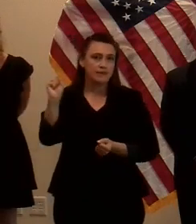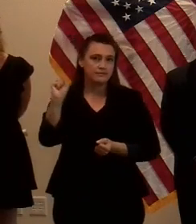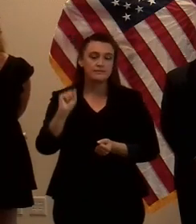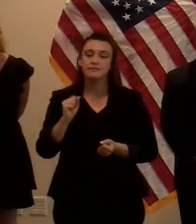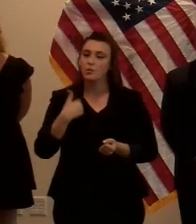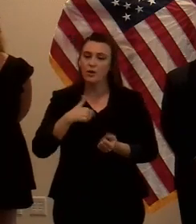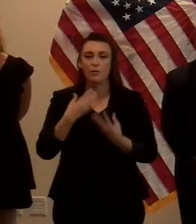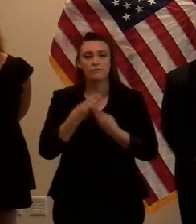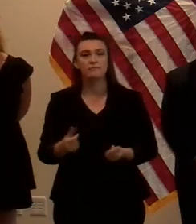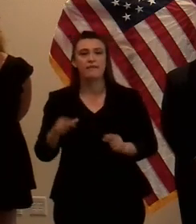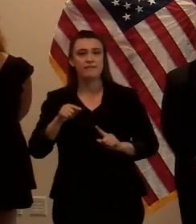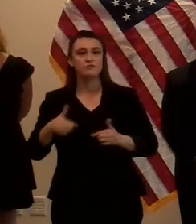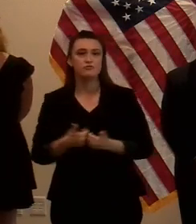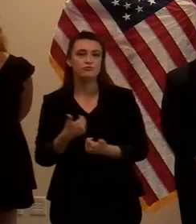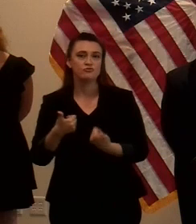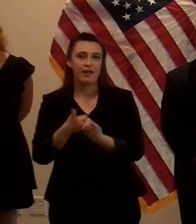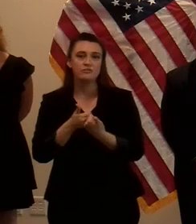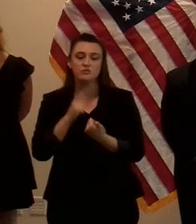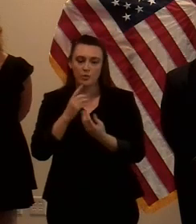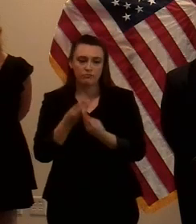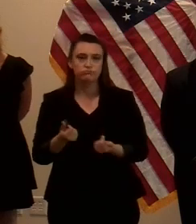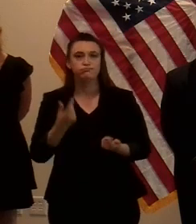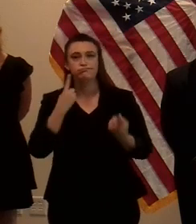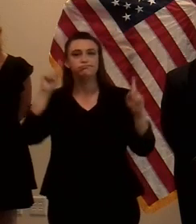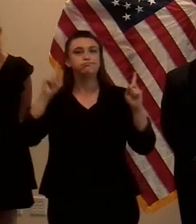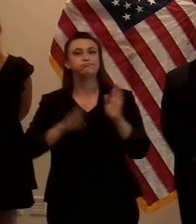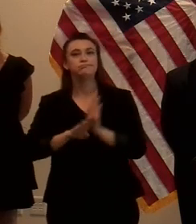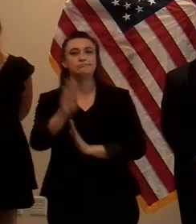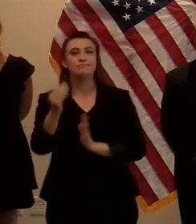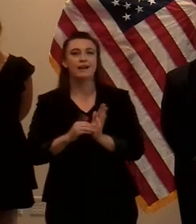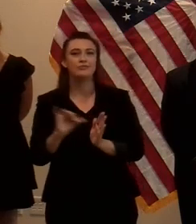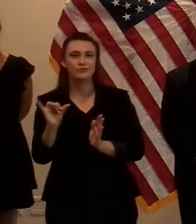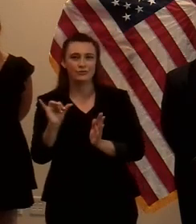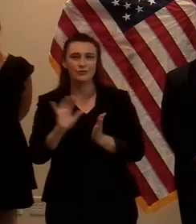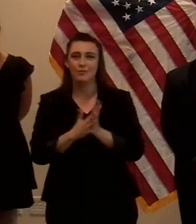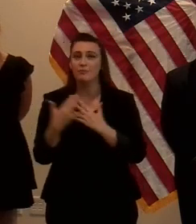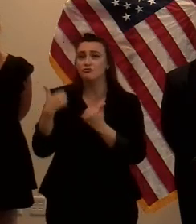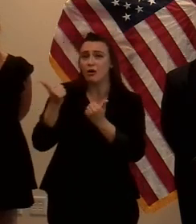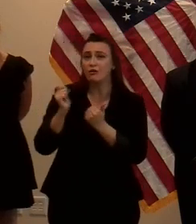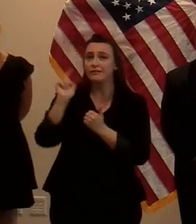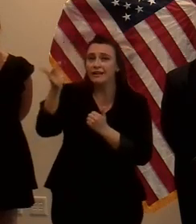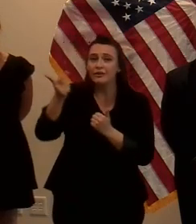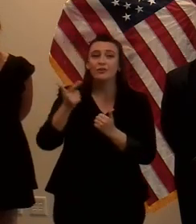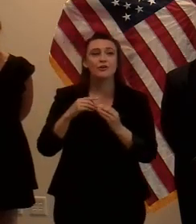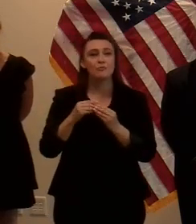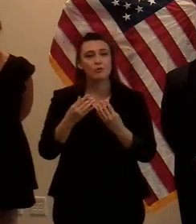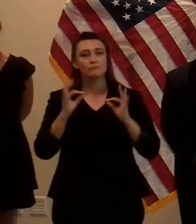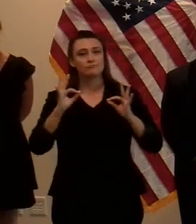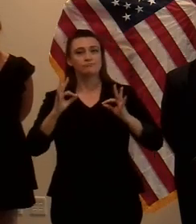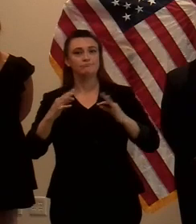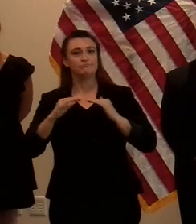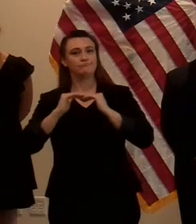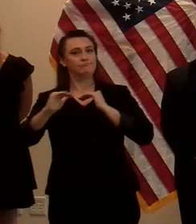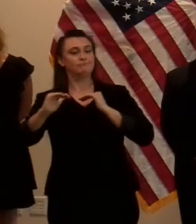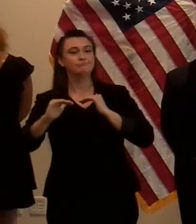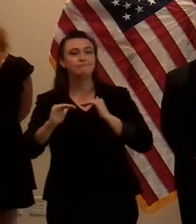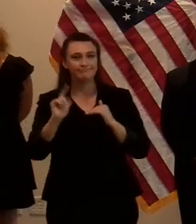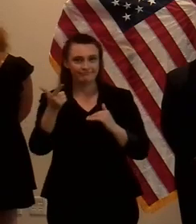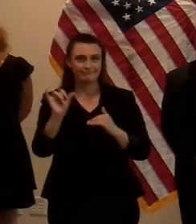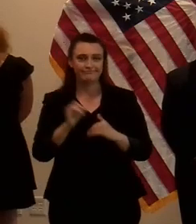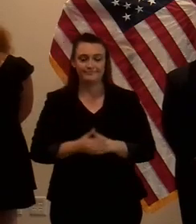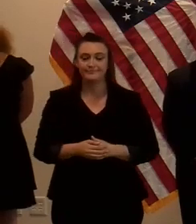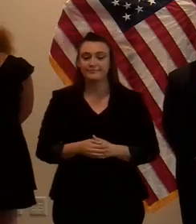overcome this challenge together, becoming stronger and more resilient as a result. Now I'd like to turn it over to